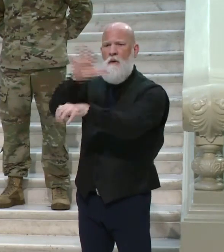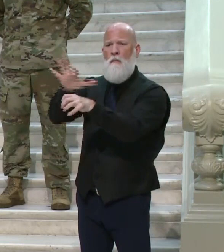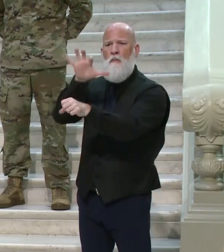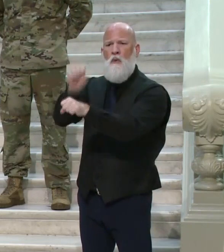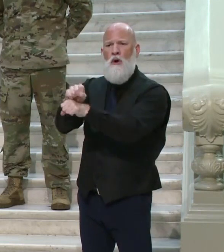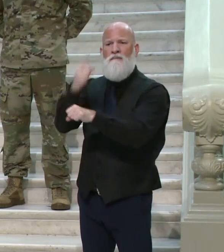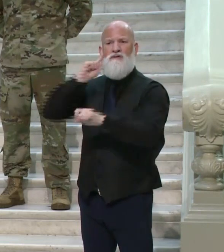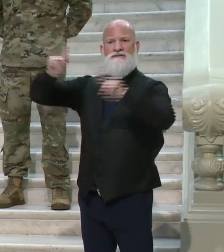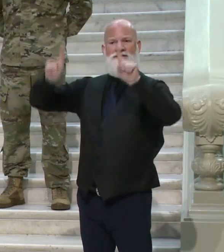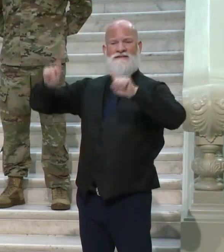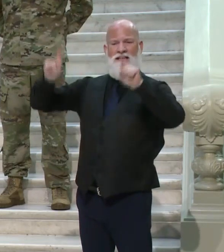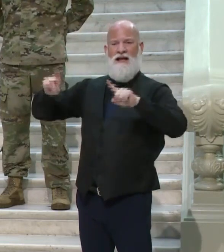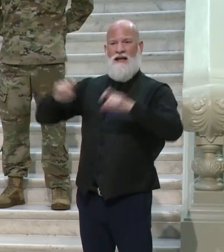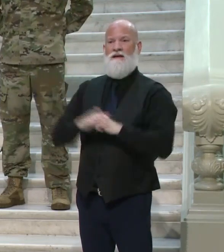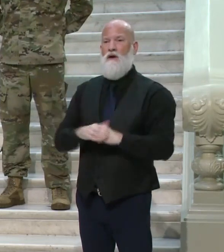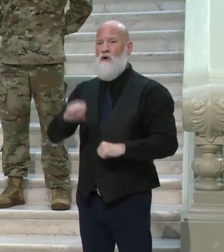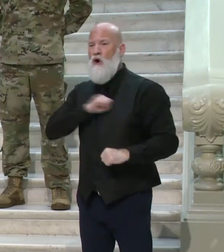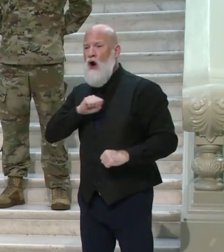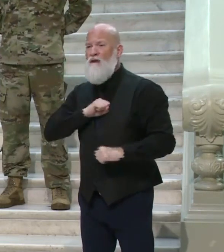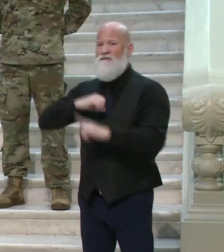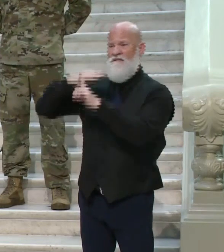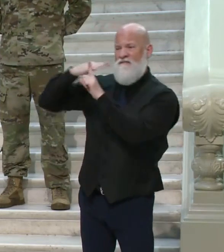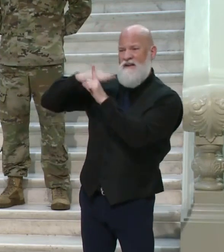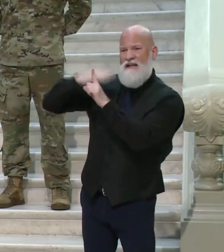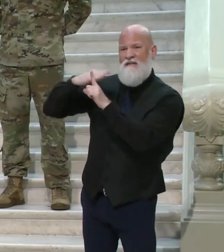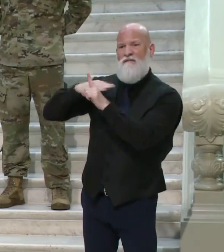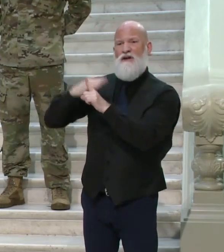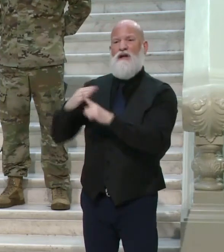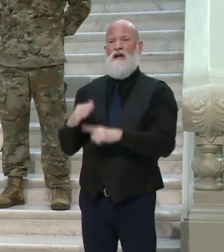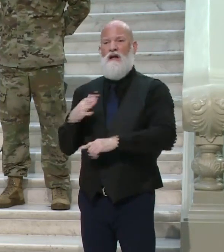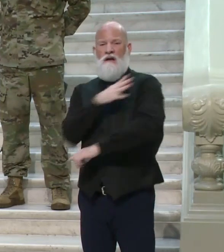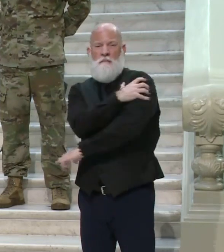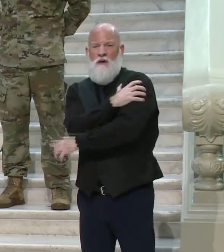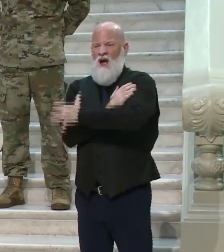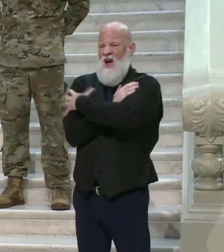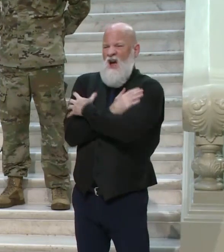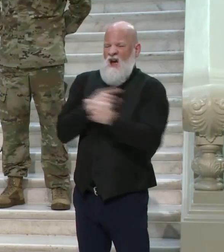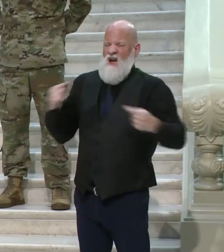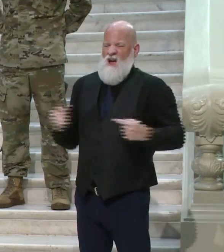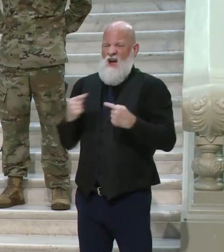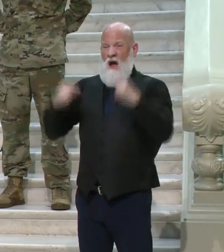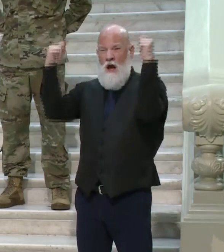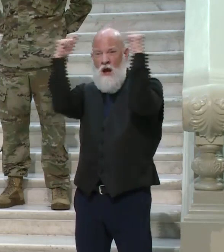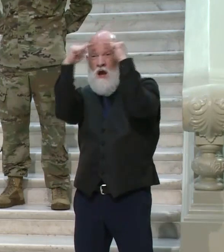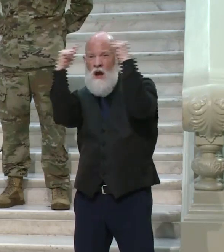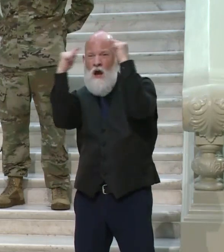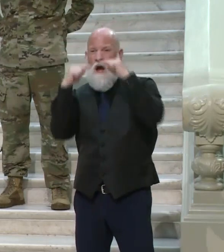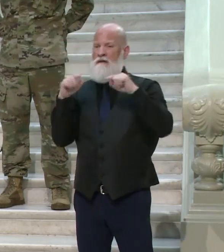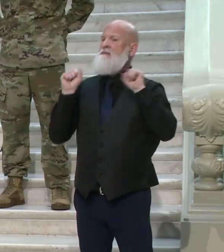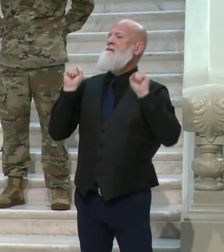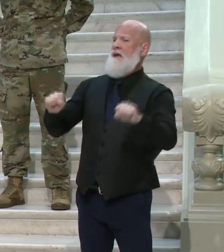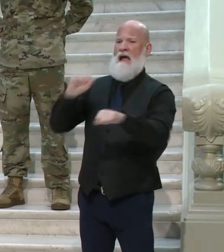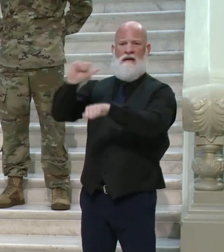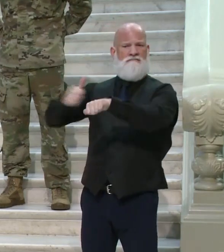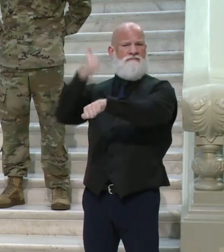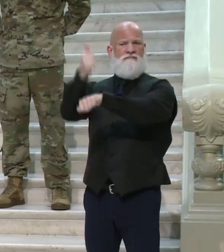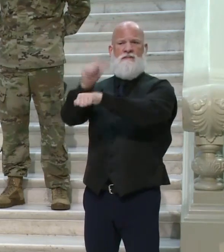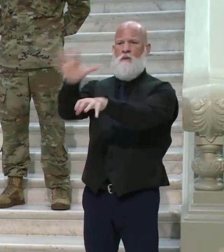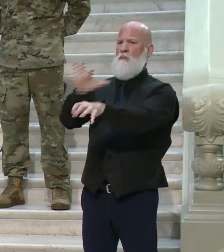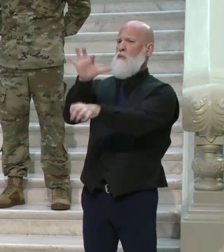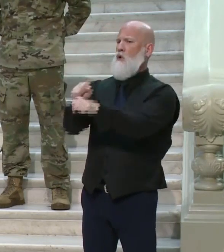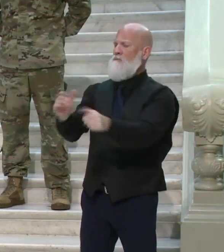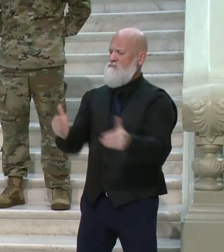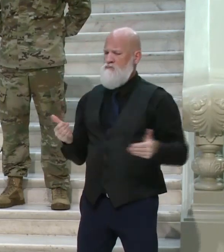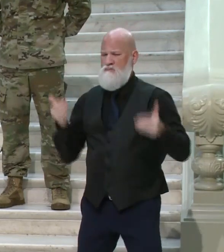symptoms like cough and fever can come into any of our public health sites after calling ahead at the health department